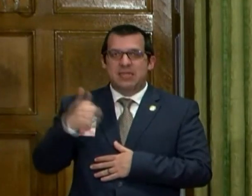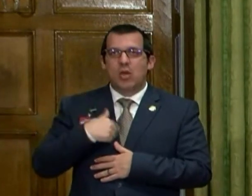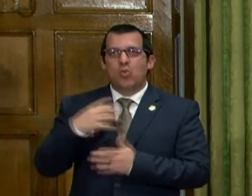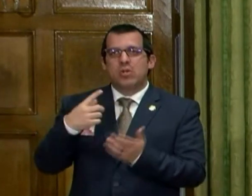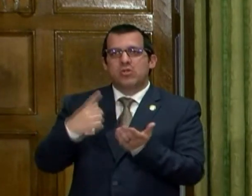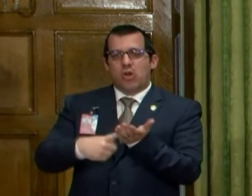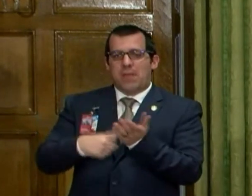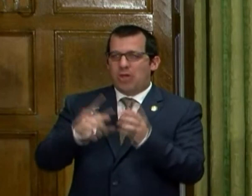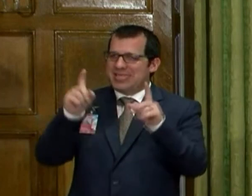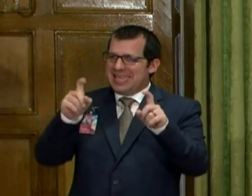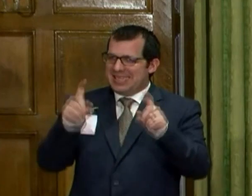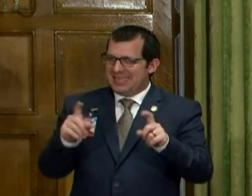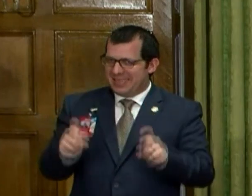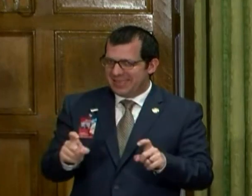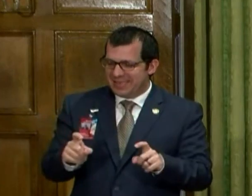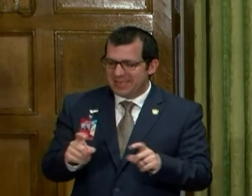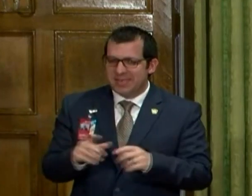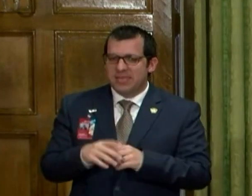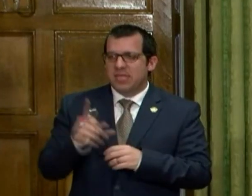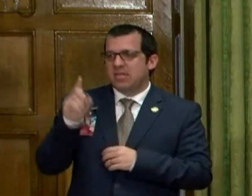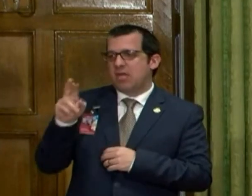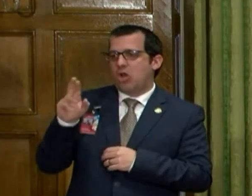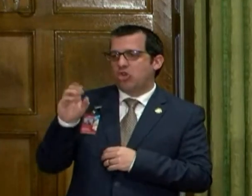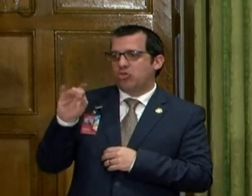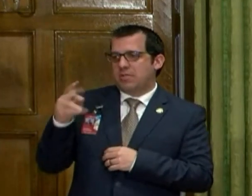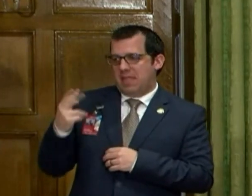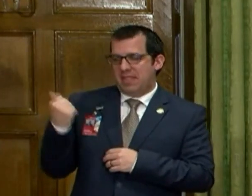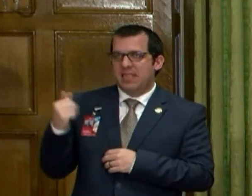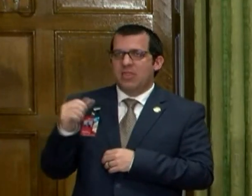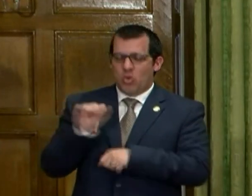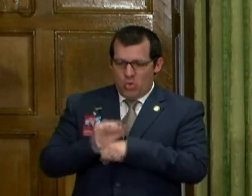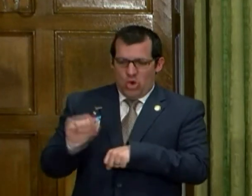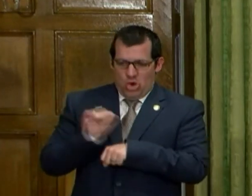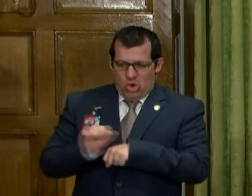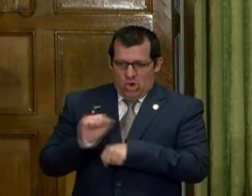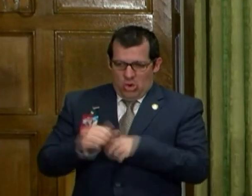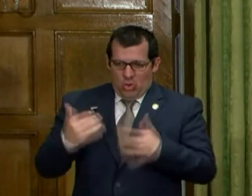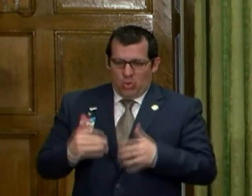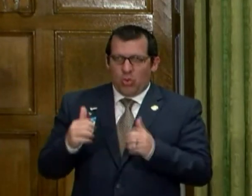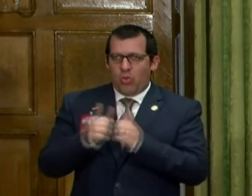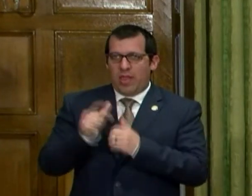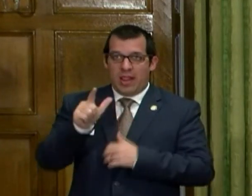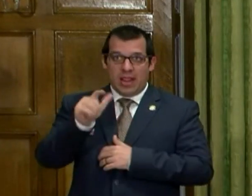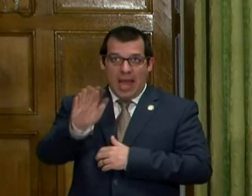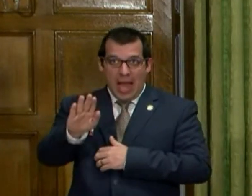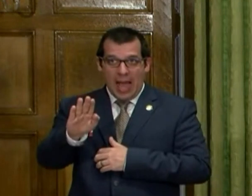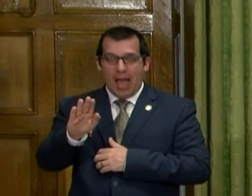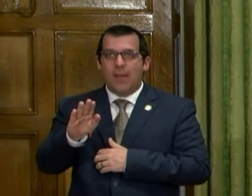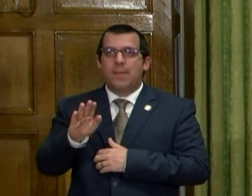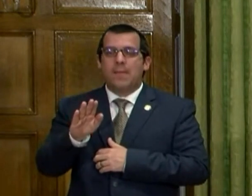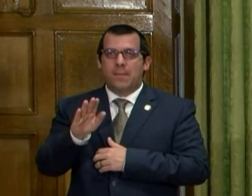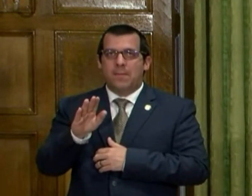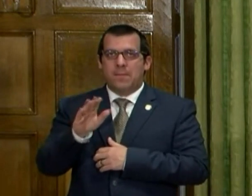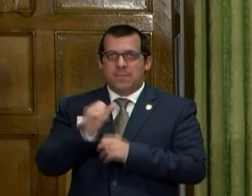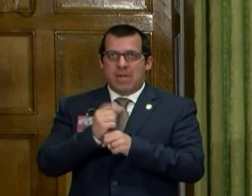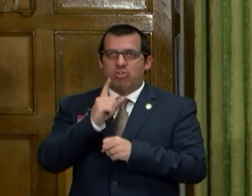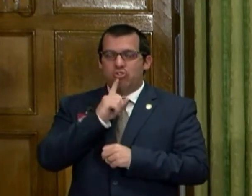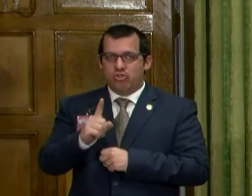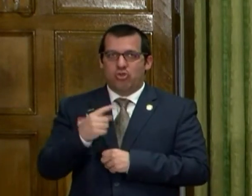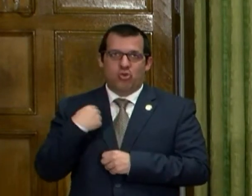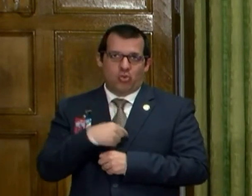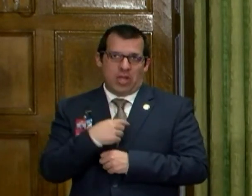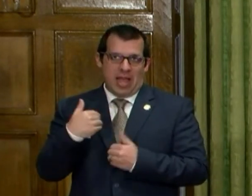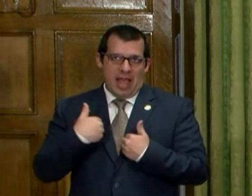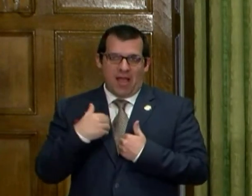about testing for just a minute. Dr. Smith has worked very hard with our labs to make sure that we have